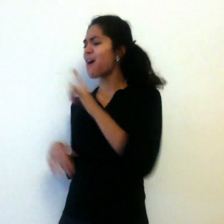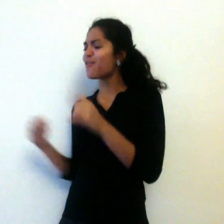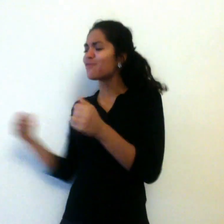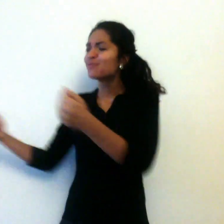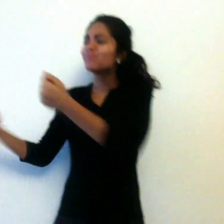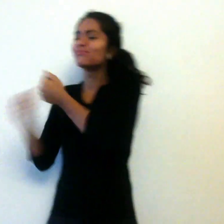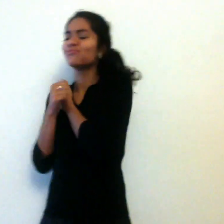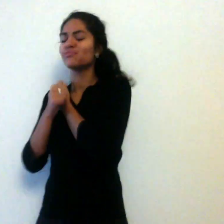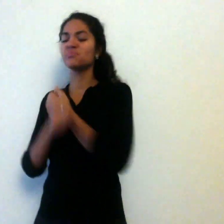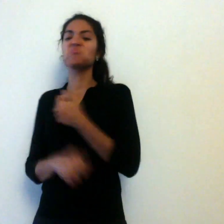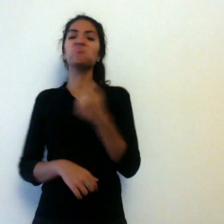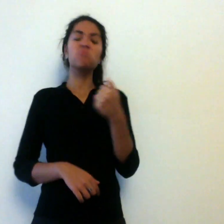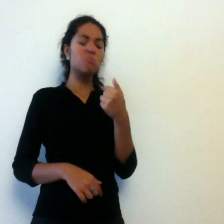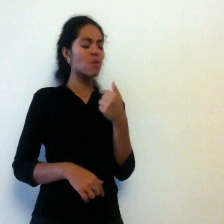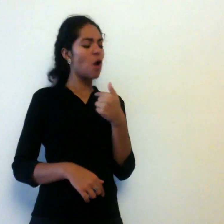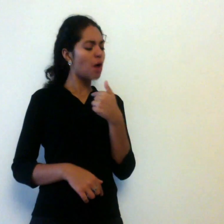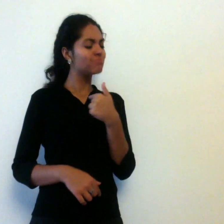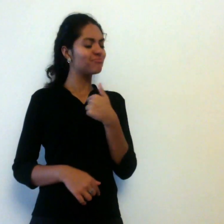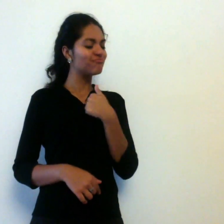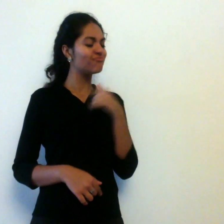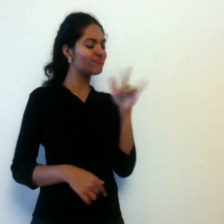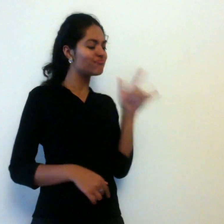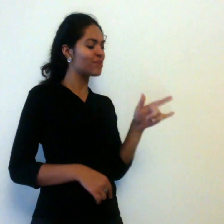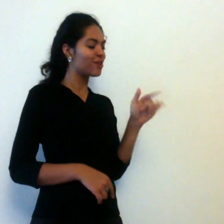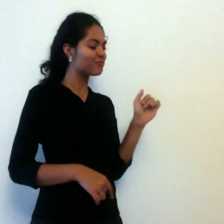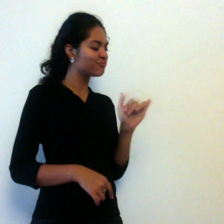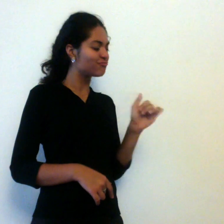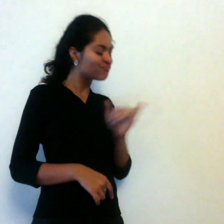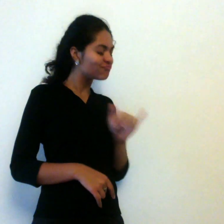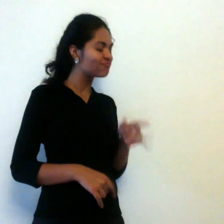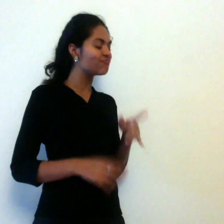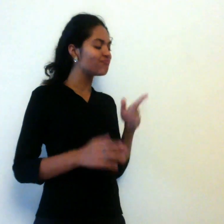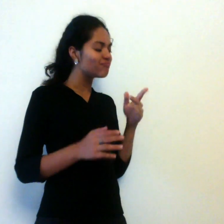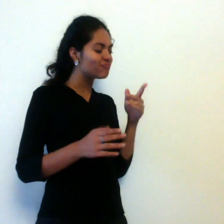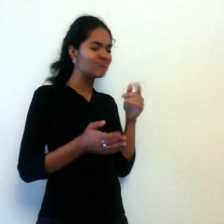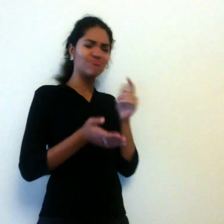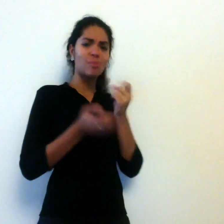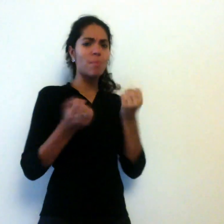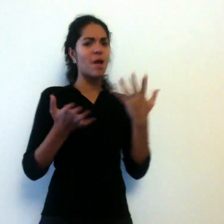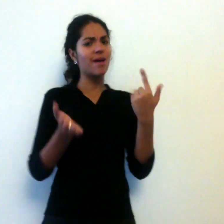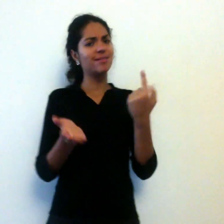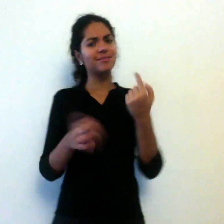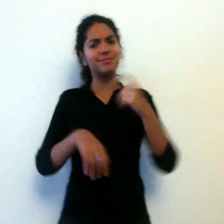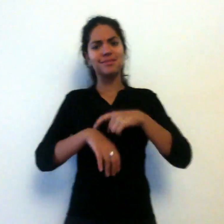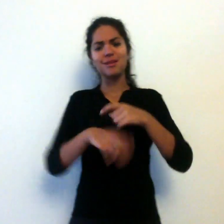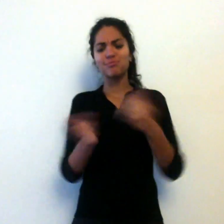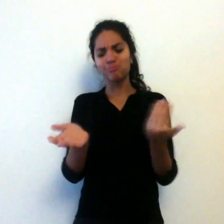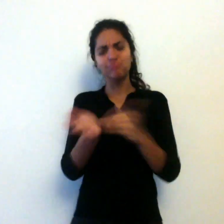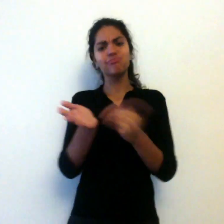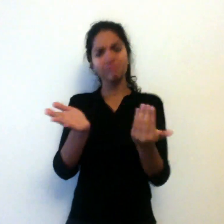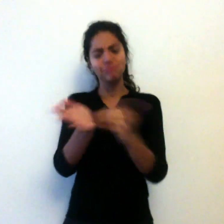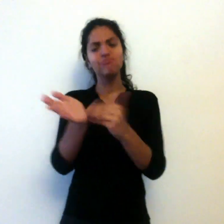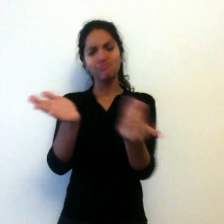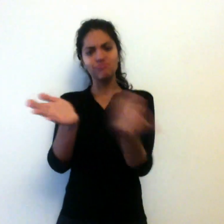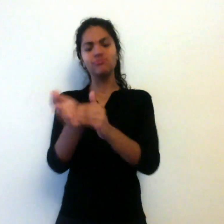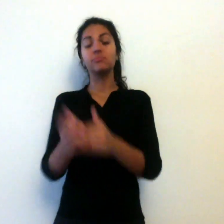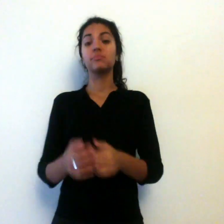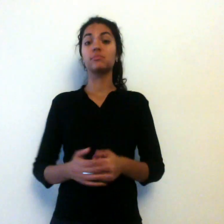me, I really love you. And many times saying to me, I love to hear you say, I love you. We men are too proud